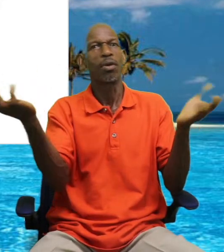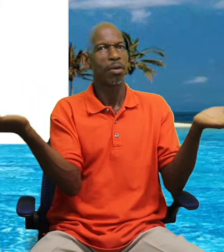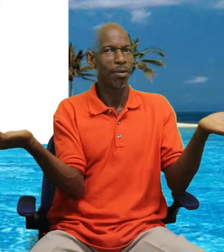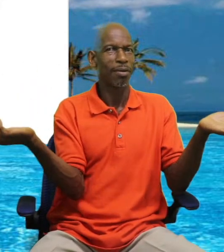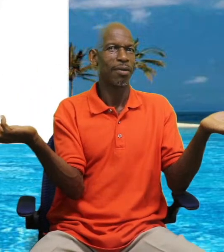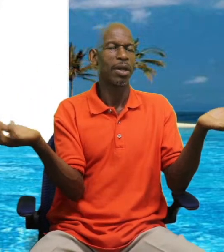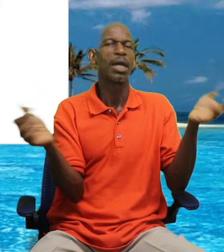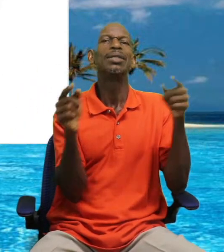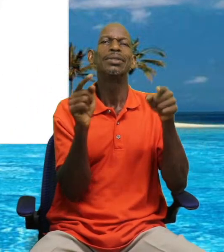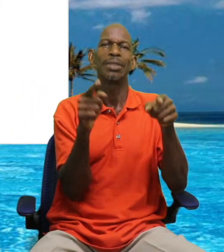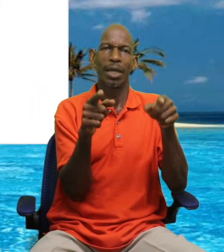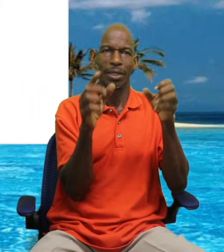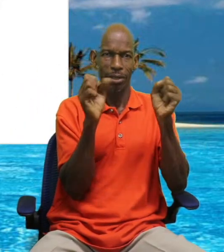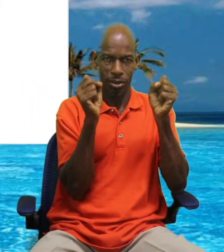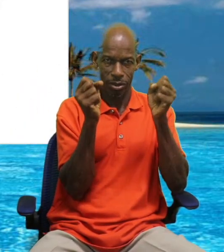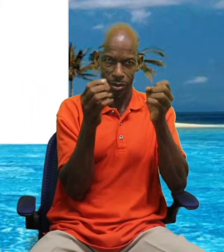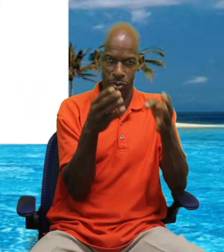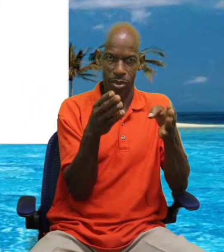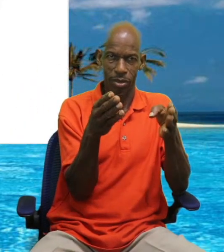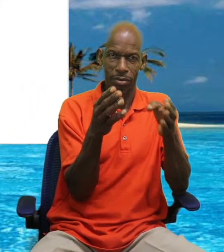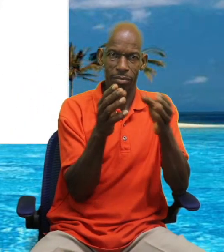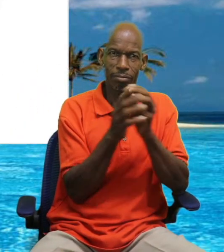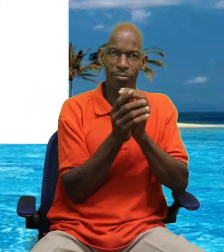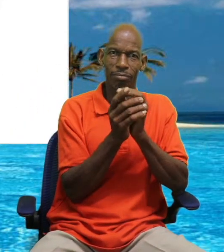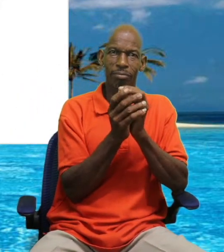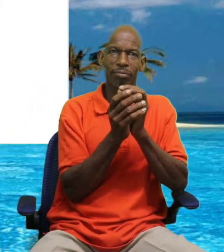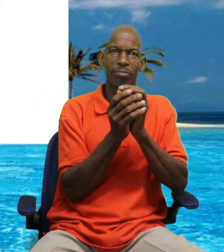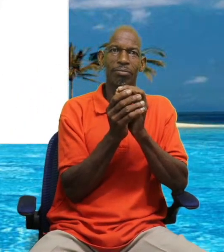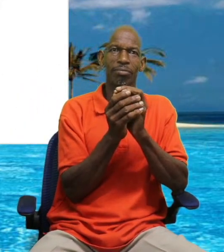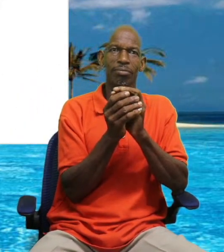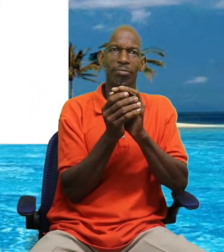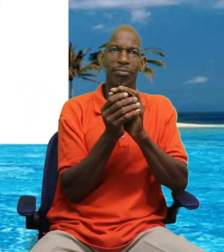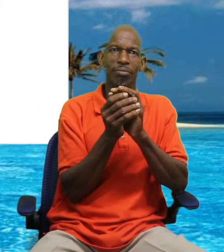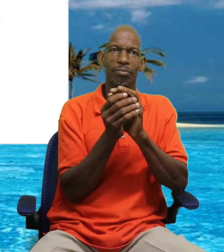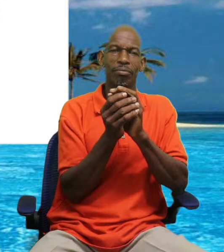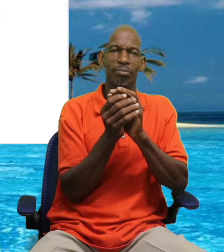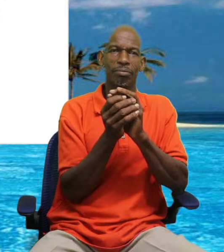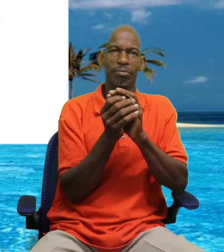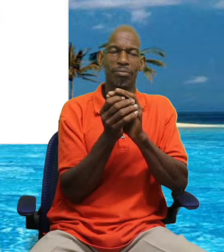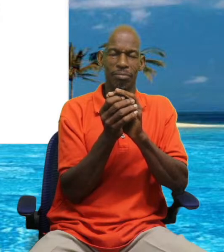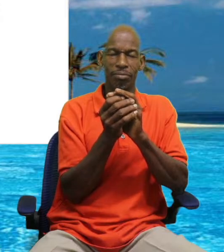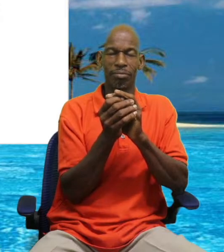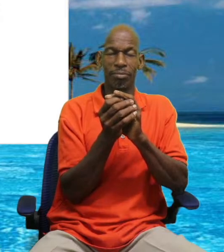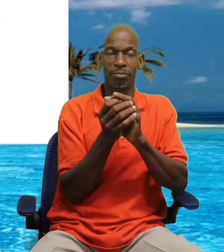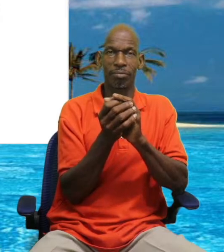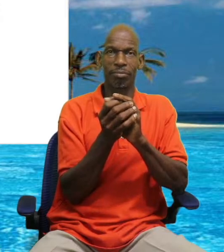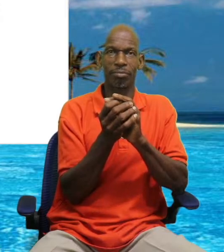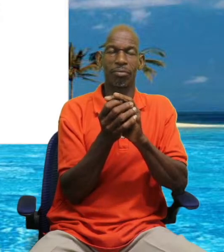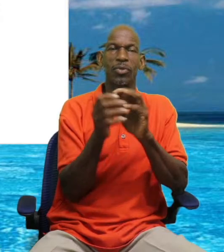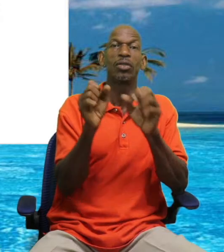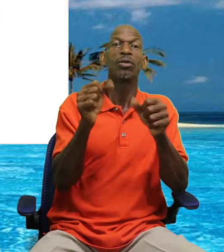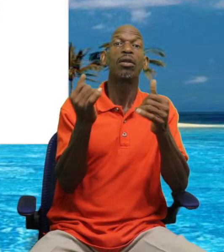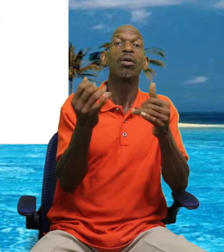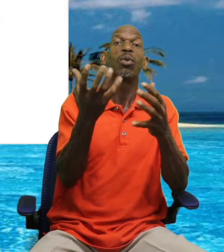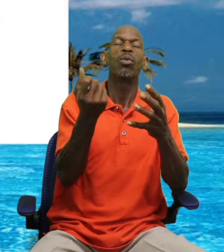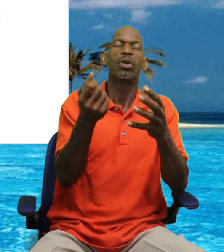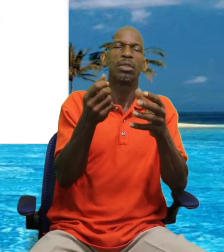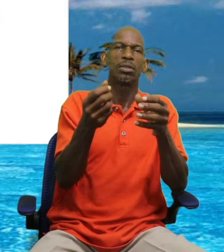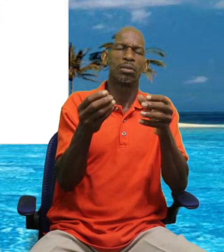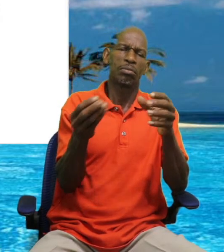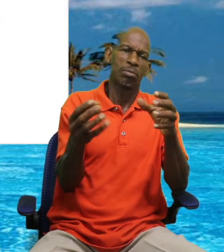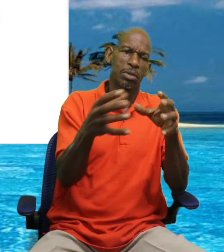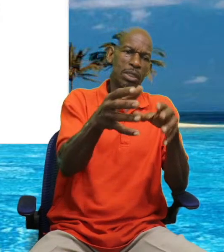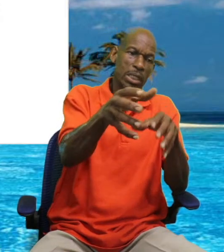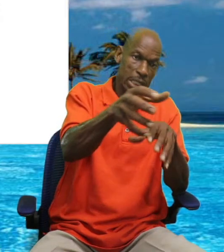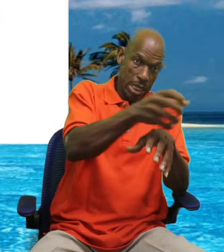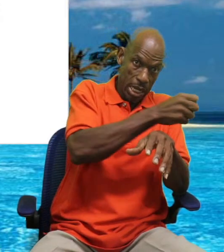get the woman is the one doing the action. So we want to get a pronoun to replace the